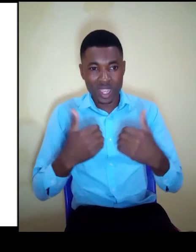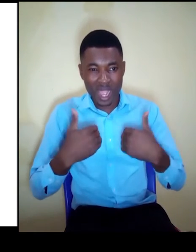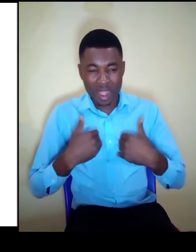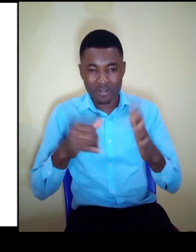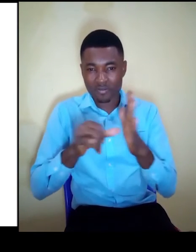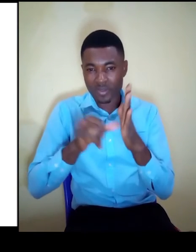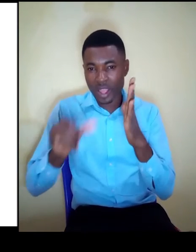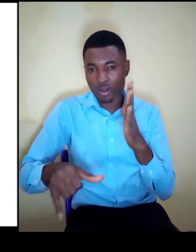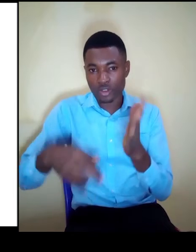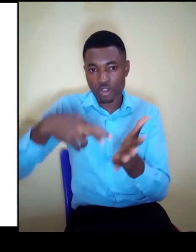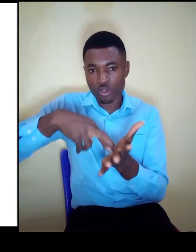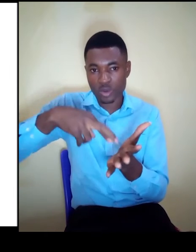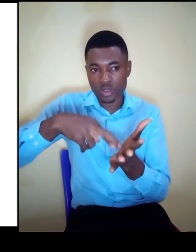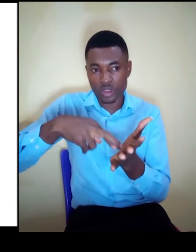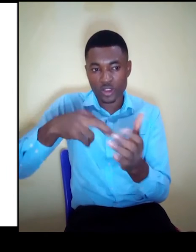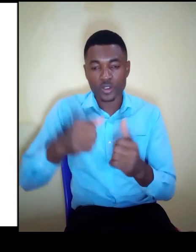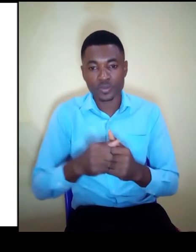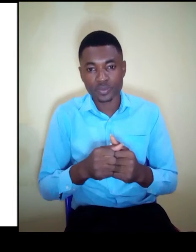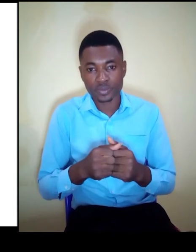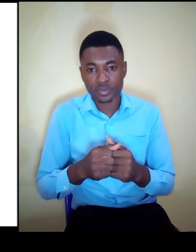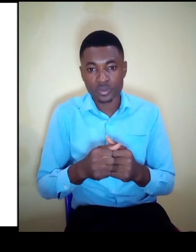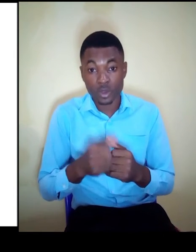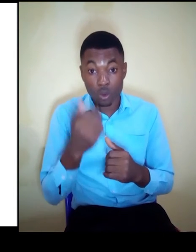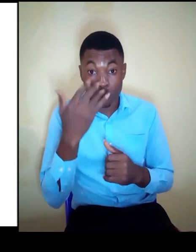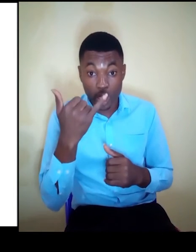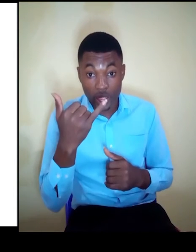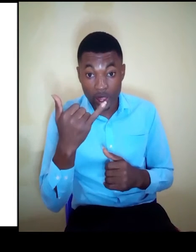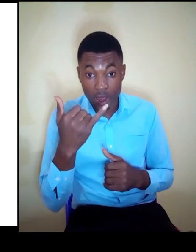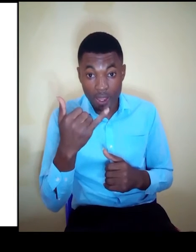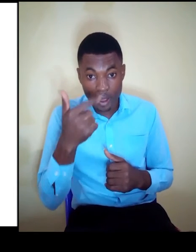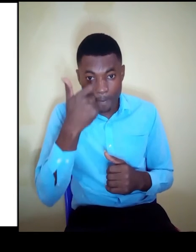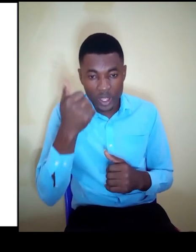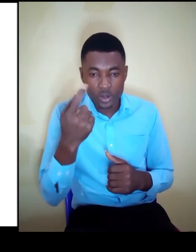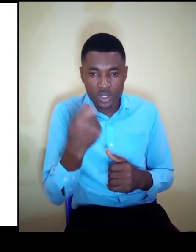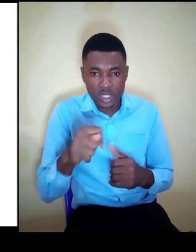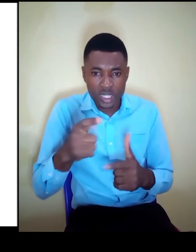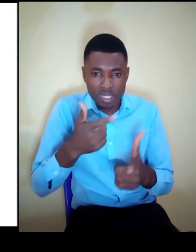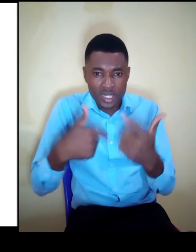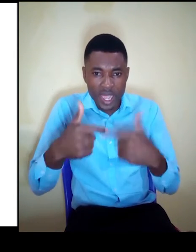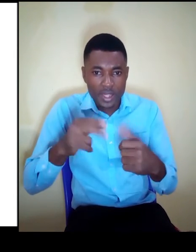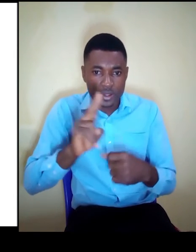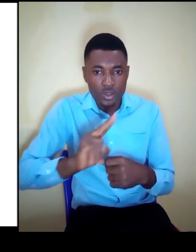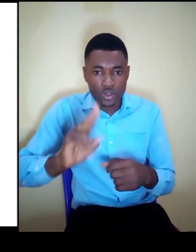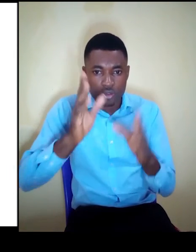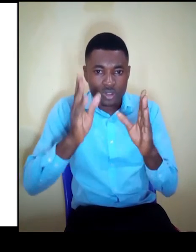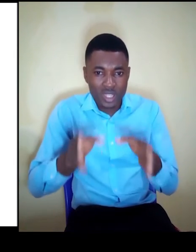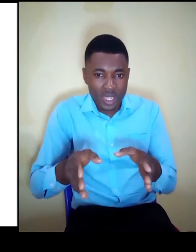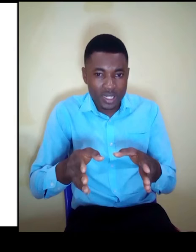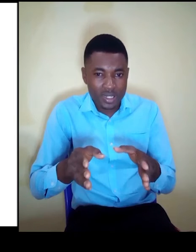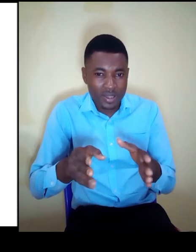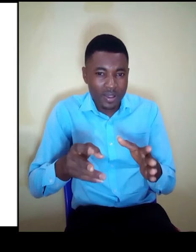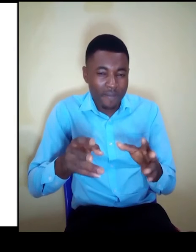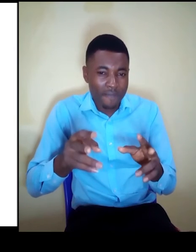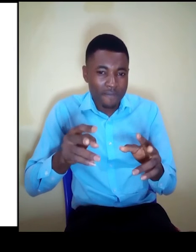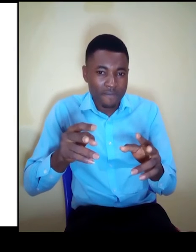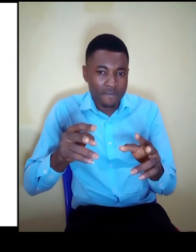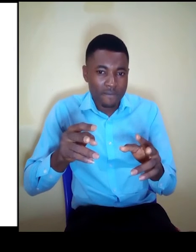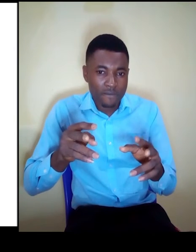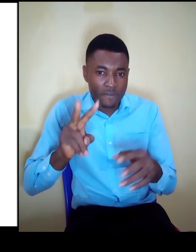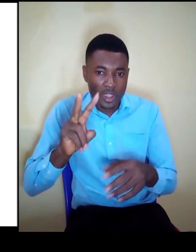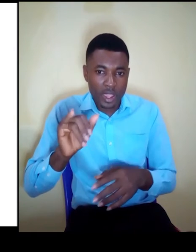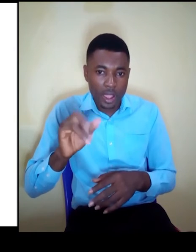mapping. Why? Because the sign use the virtual spatial expression